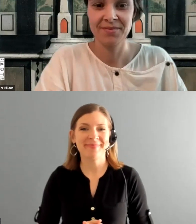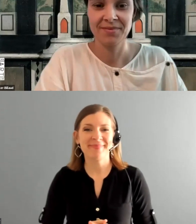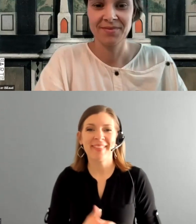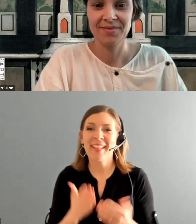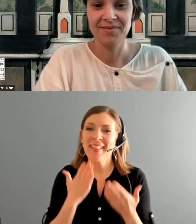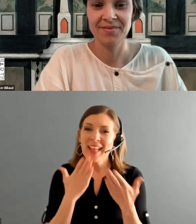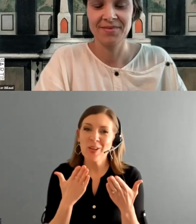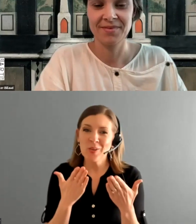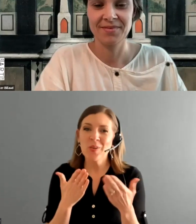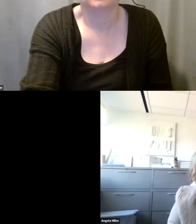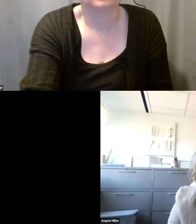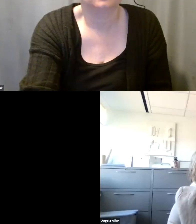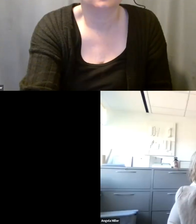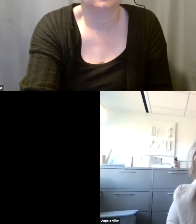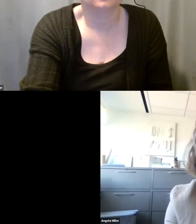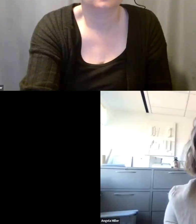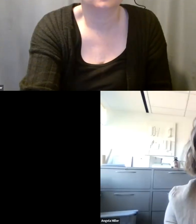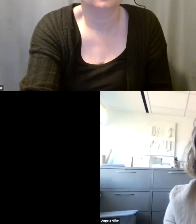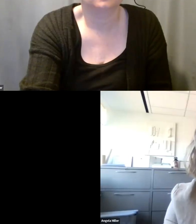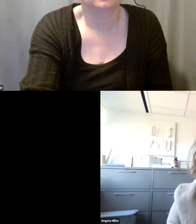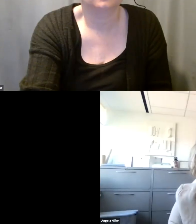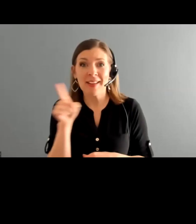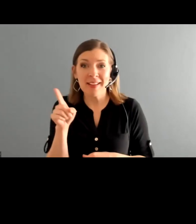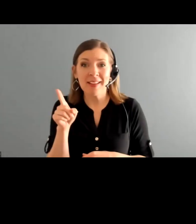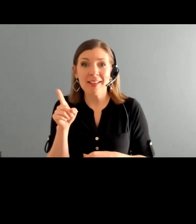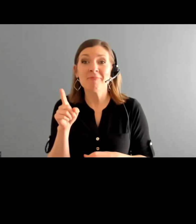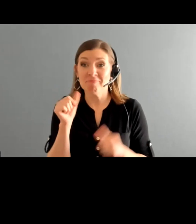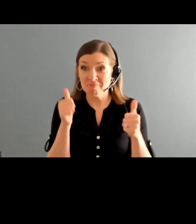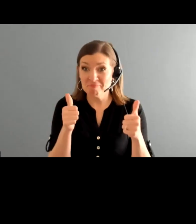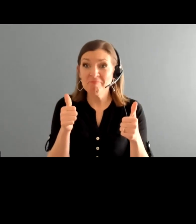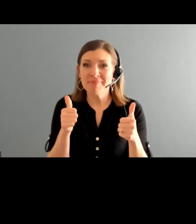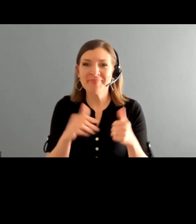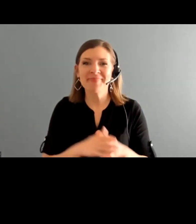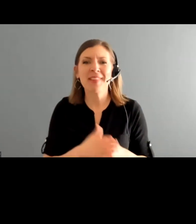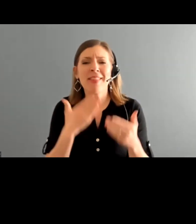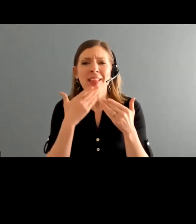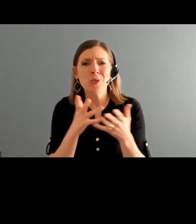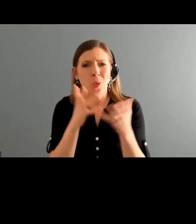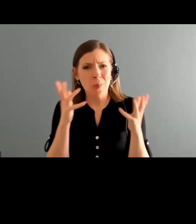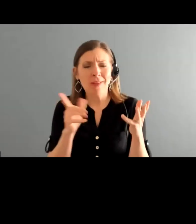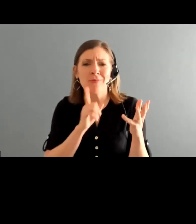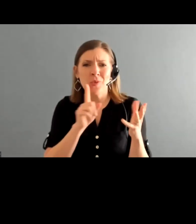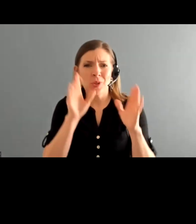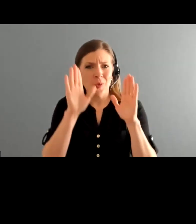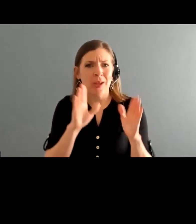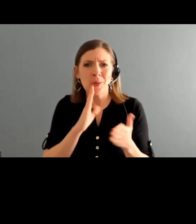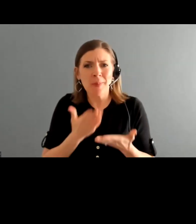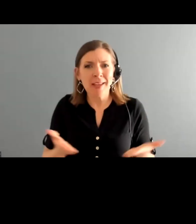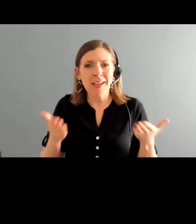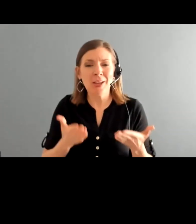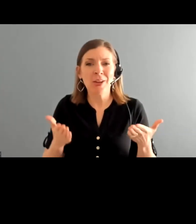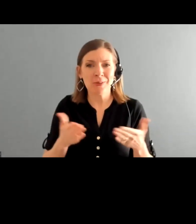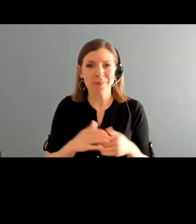Thank you, everyone. Can you hear me? It's good. Thank you so much. It's really great to be here.